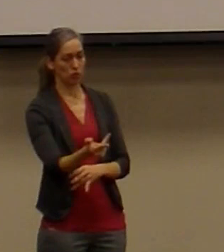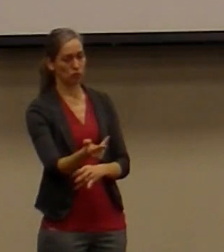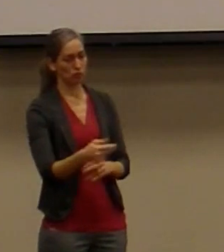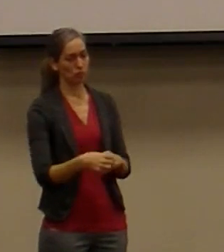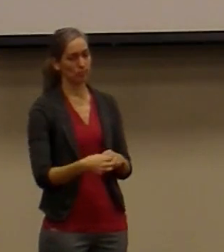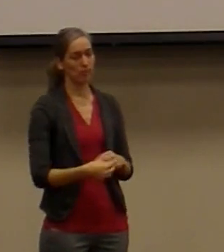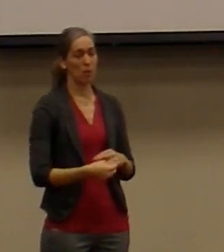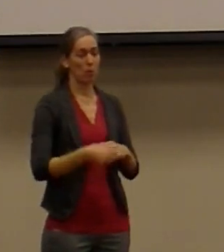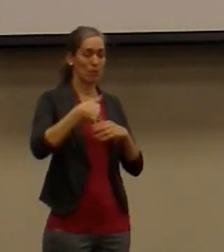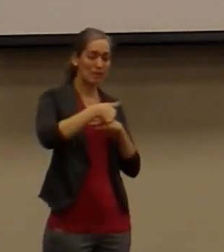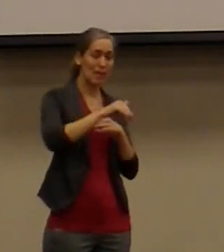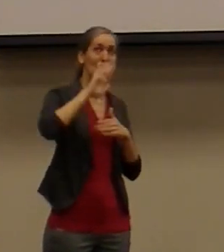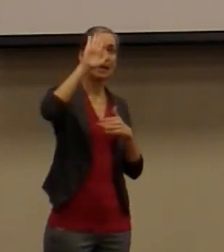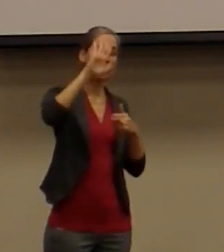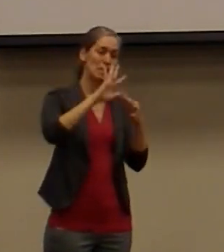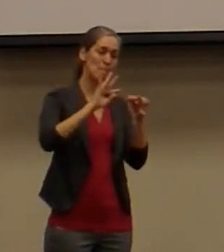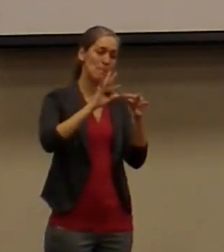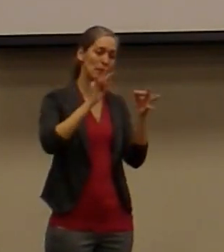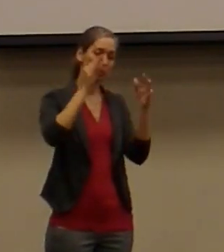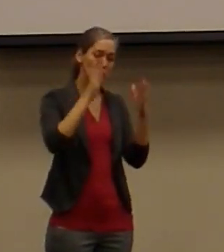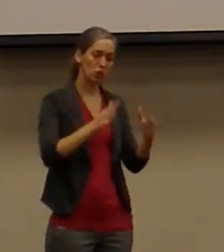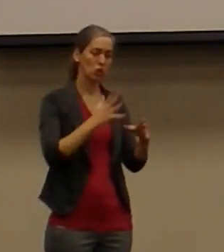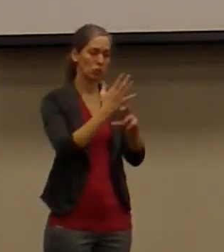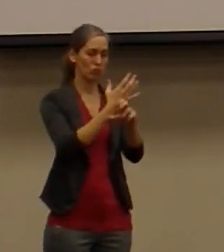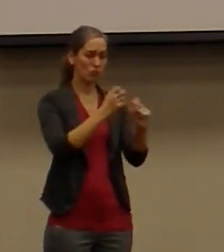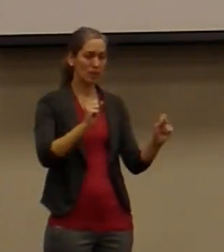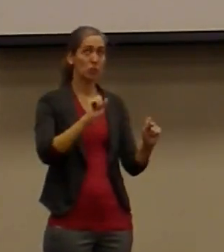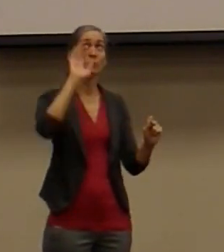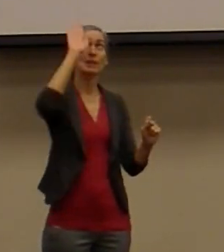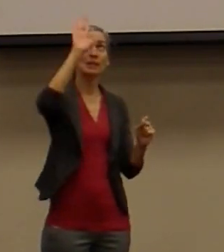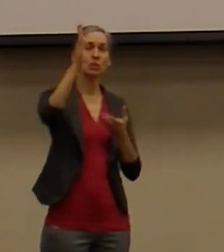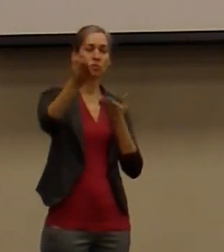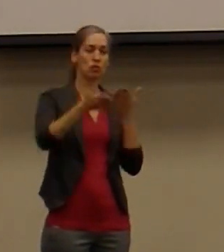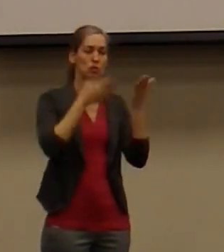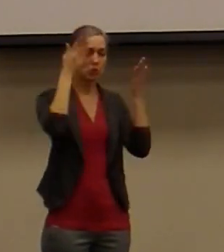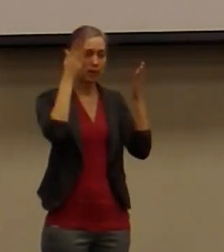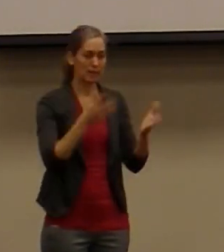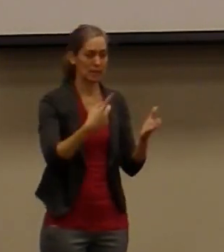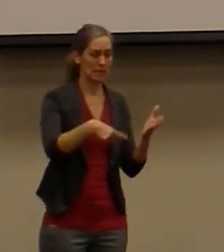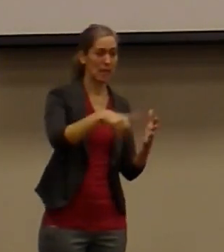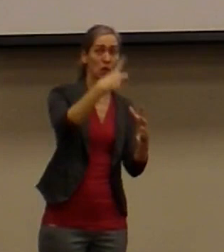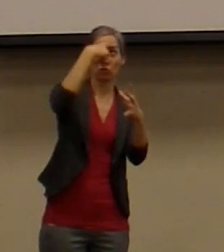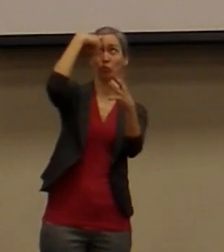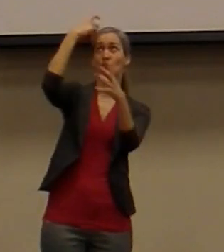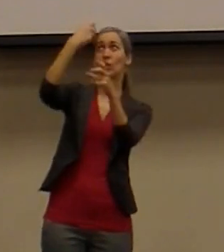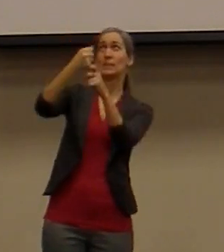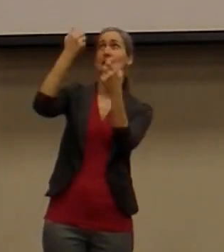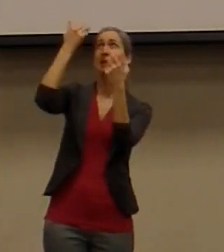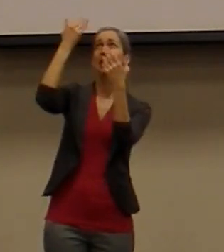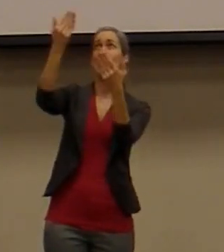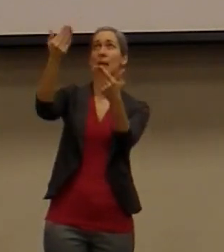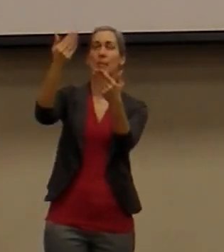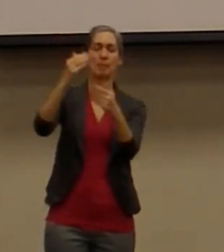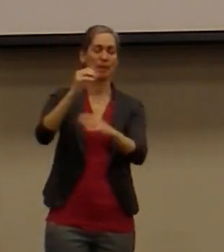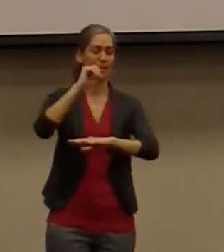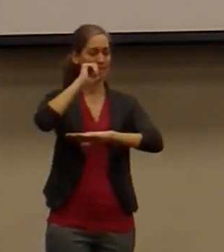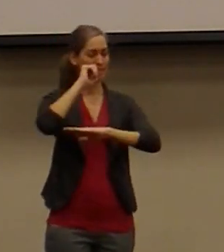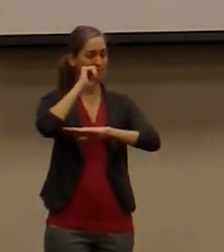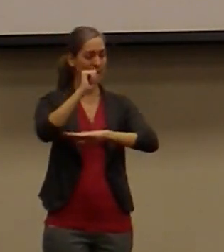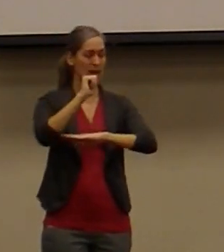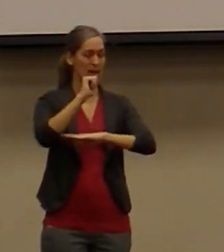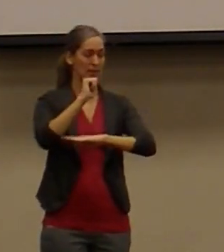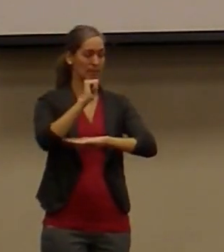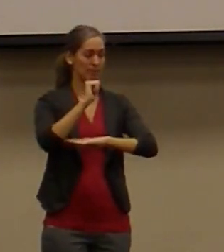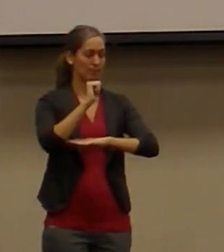his messenger and rescued his servants. They trusted in him and defied the king's